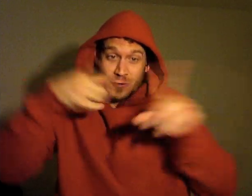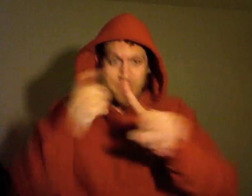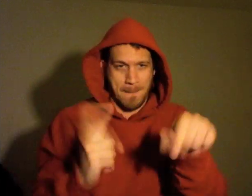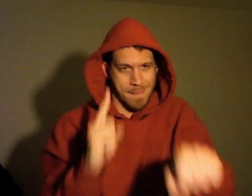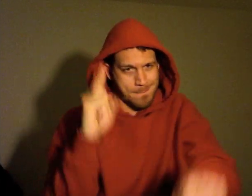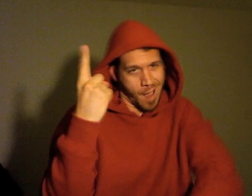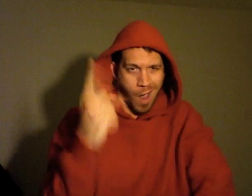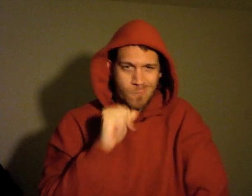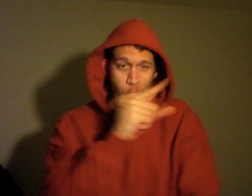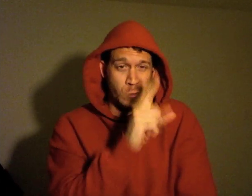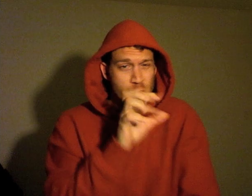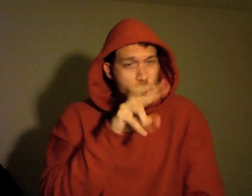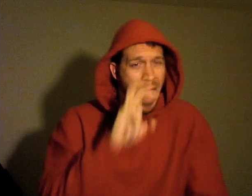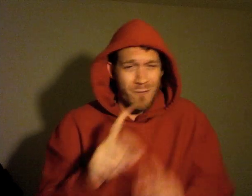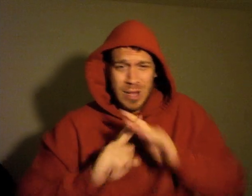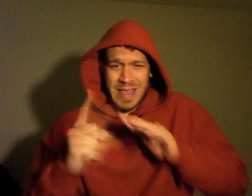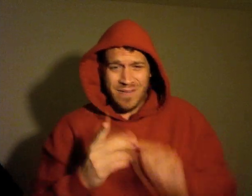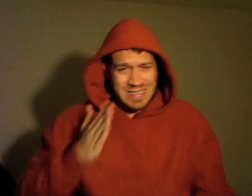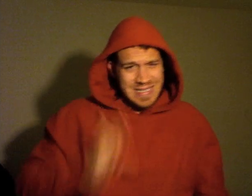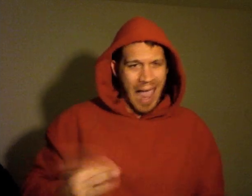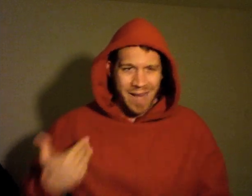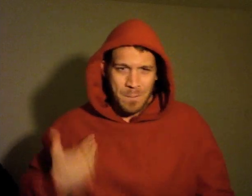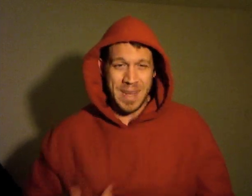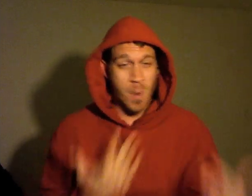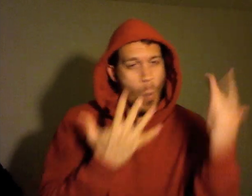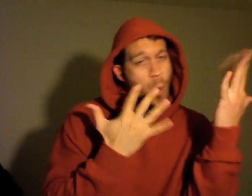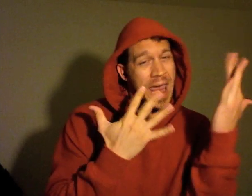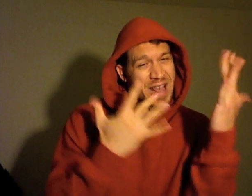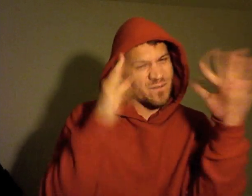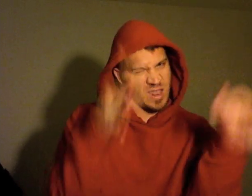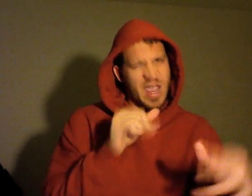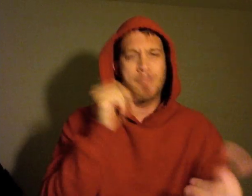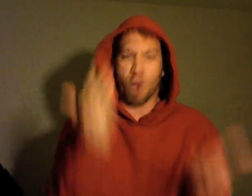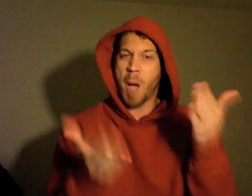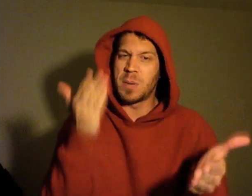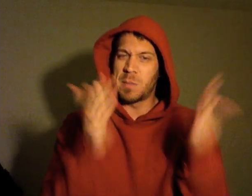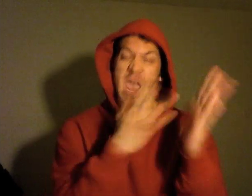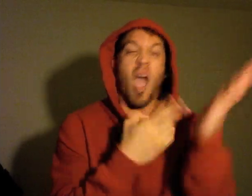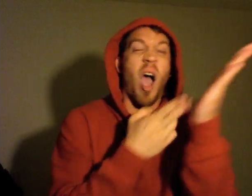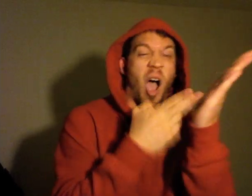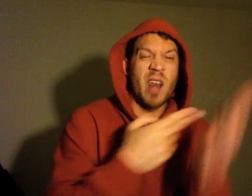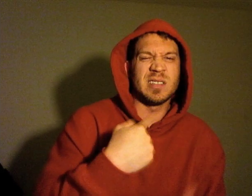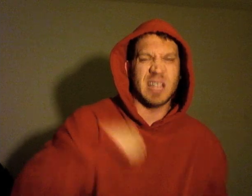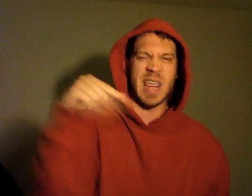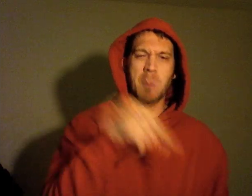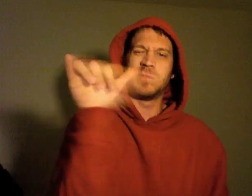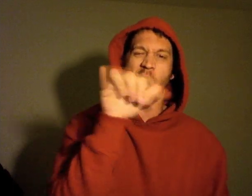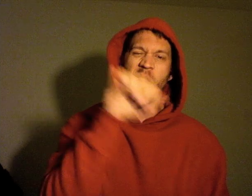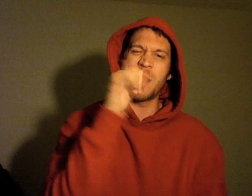from above? Don't you ever leave the side of me? Indefinitely, not probably, and honestly, I'm down like the